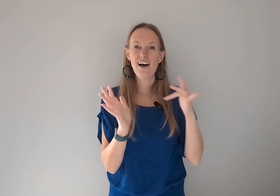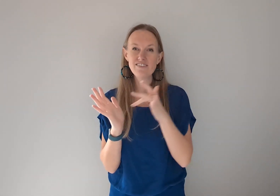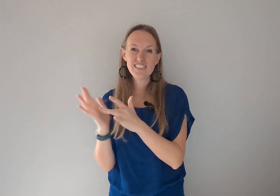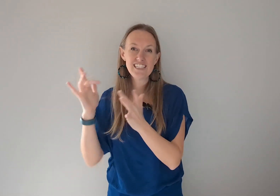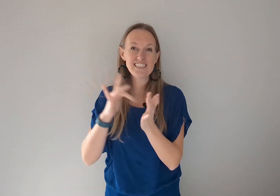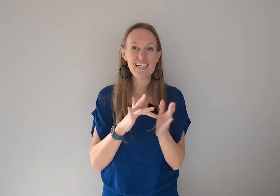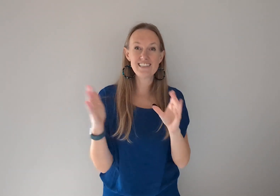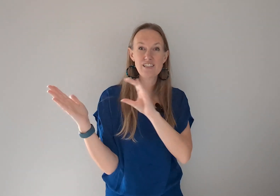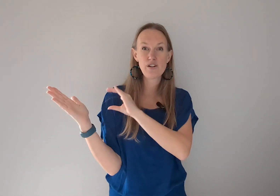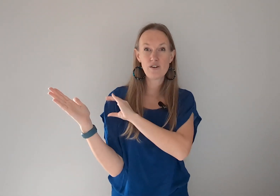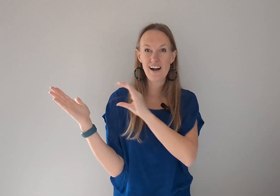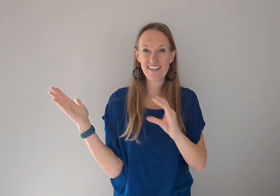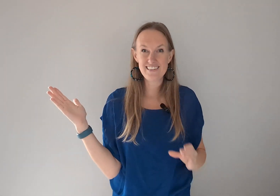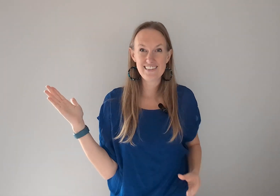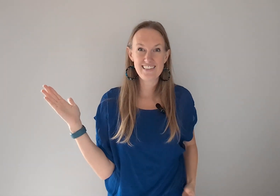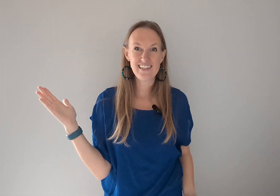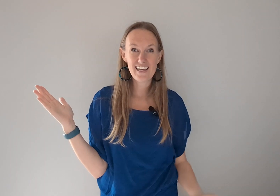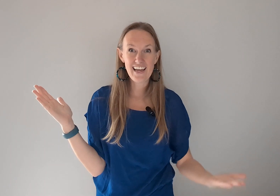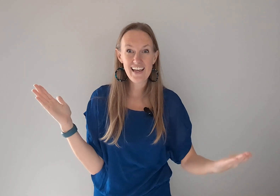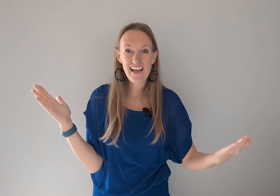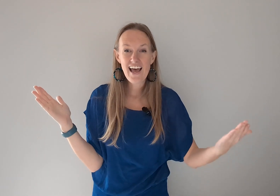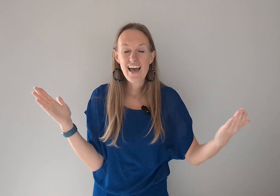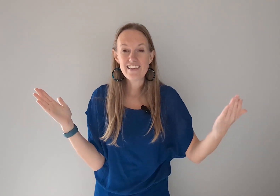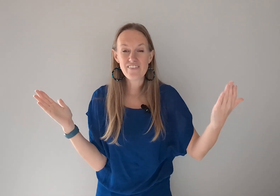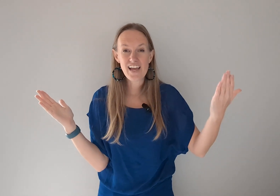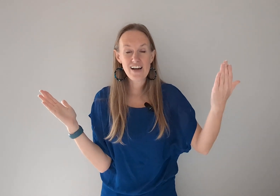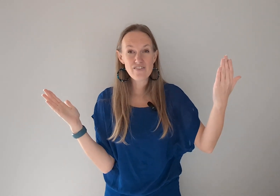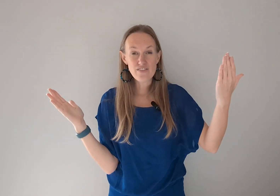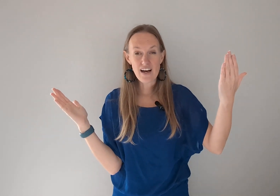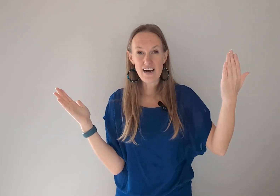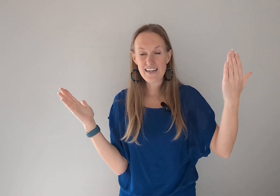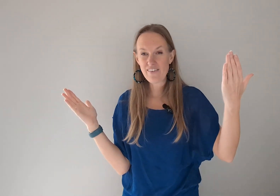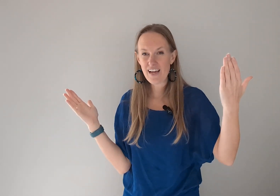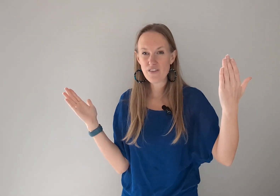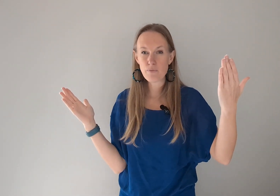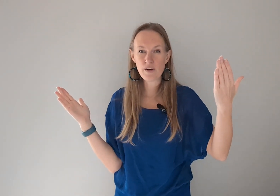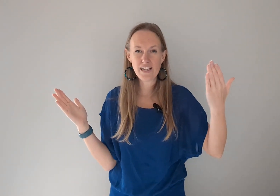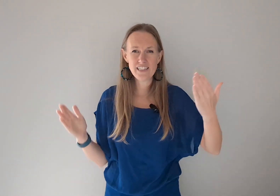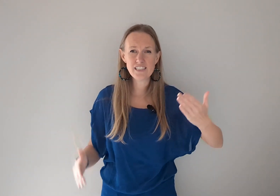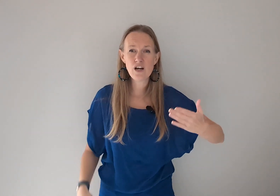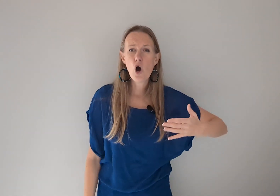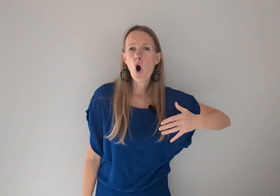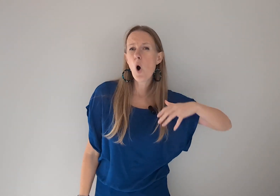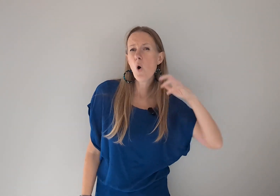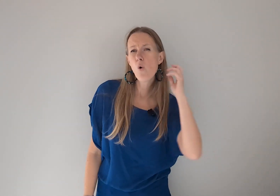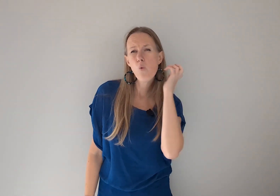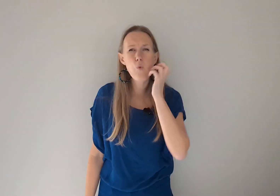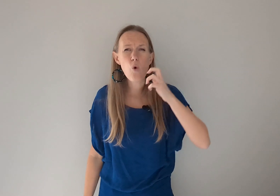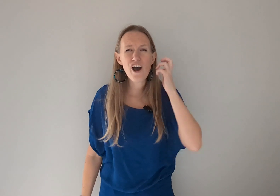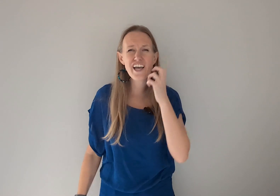of Jesus Christ. Okay, and then we have now we have the bridge. Oh, what